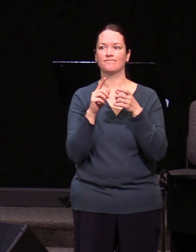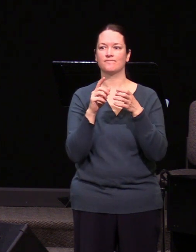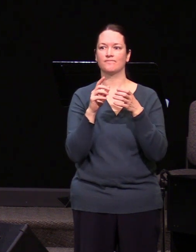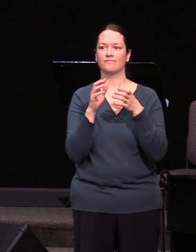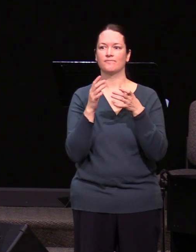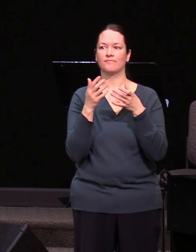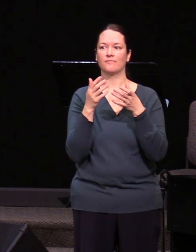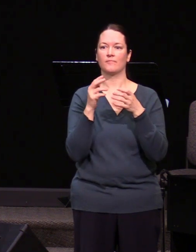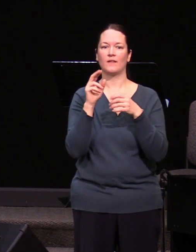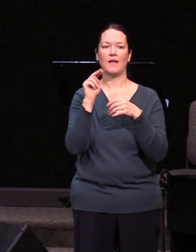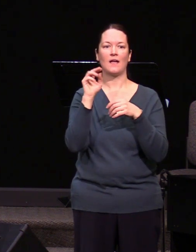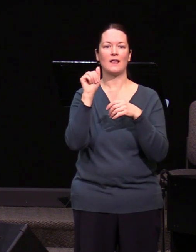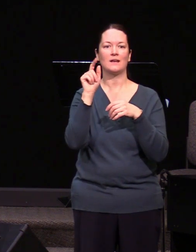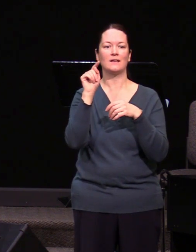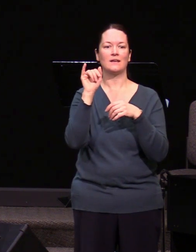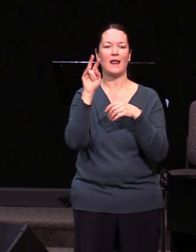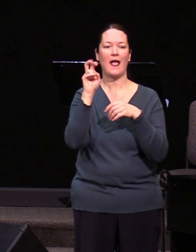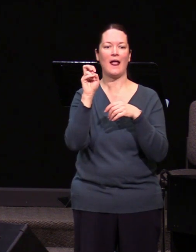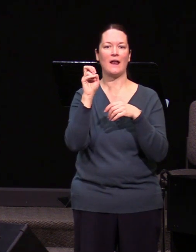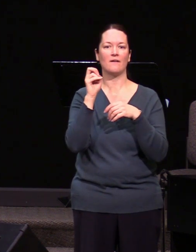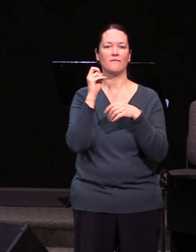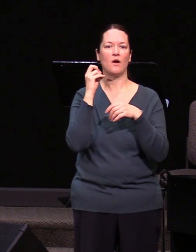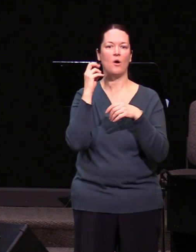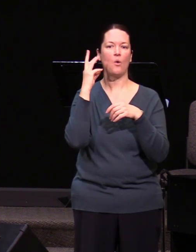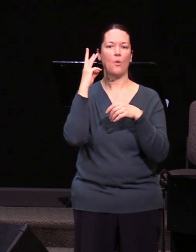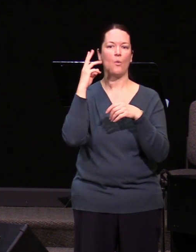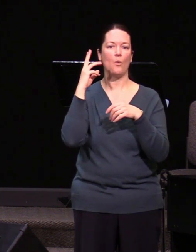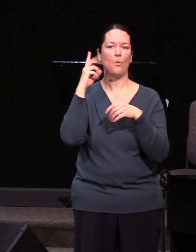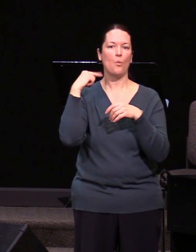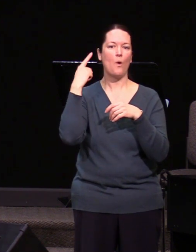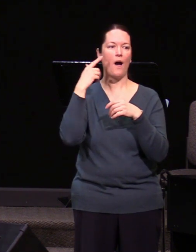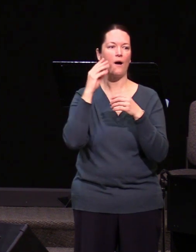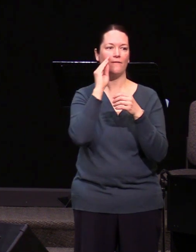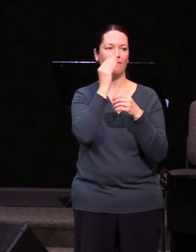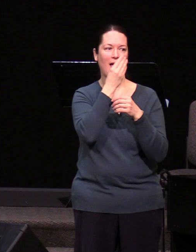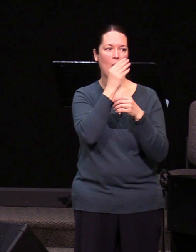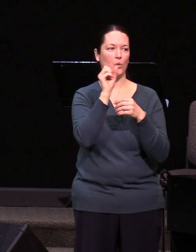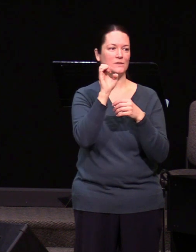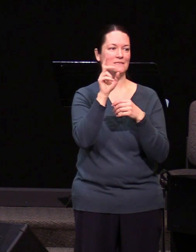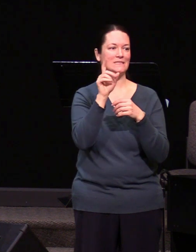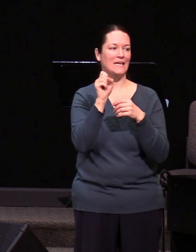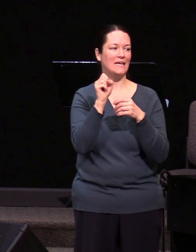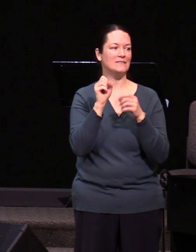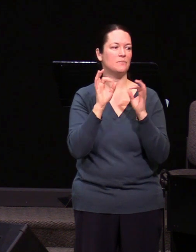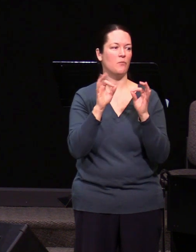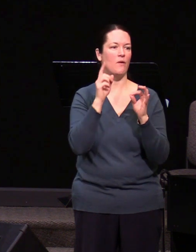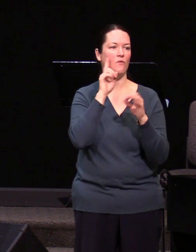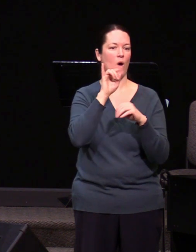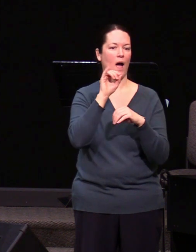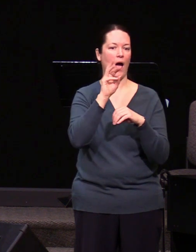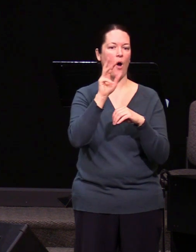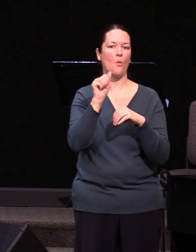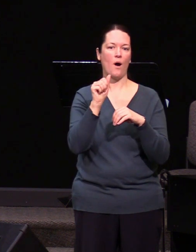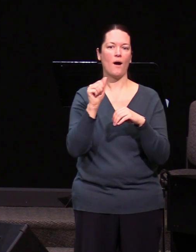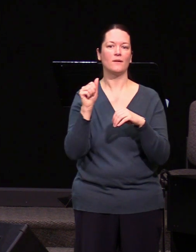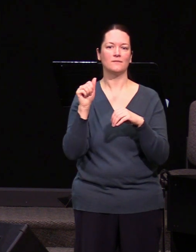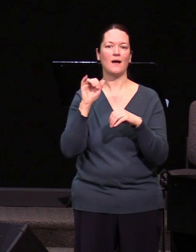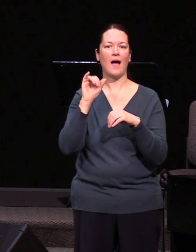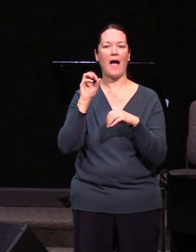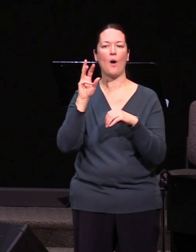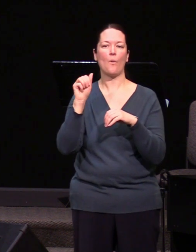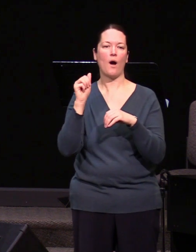of native wildflower seeds to Iowa. They're all full of Iowa